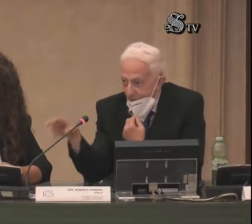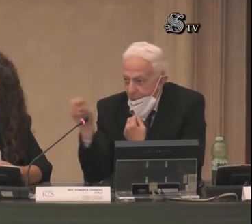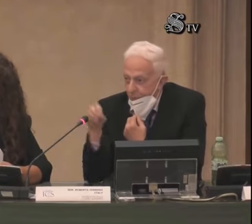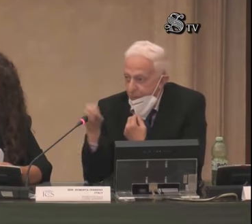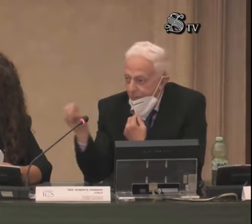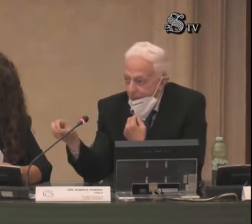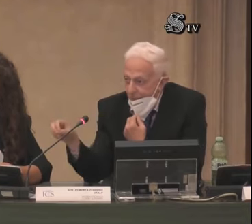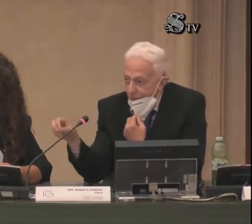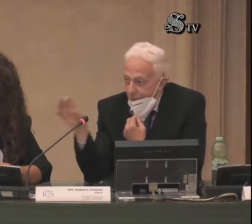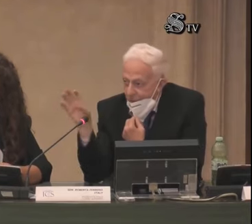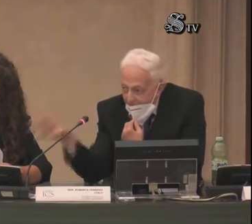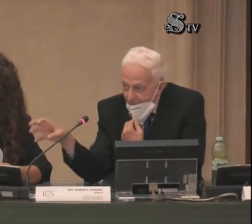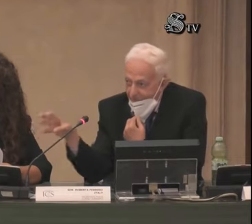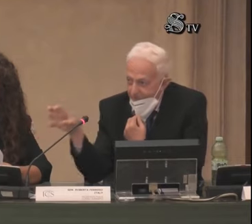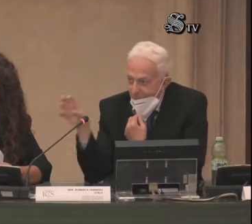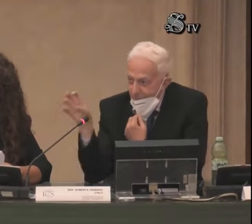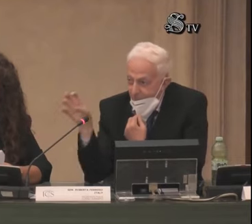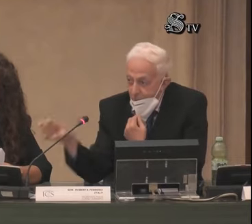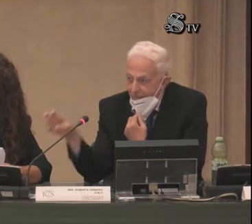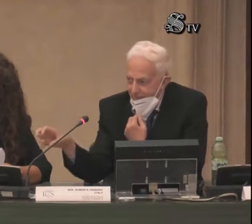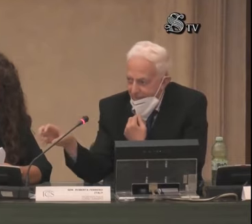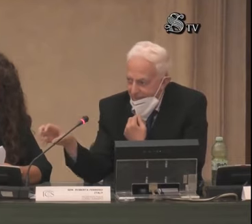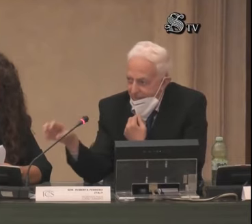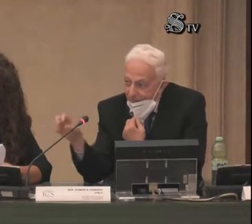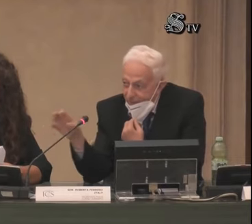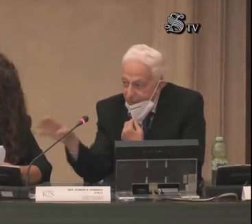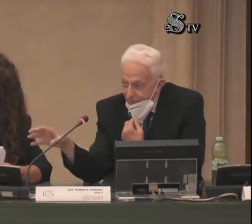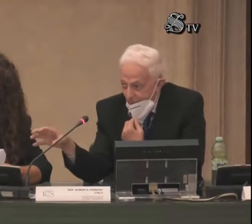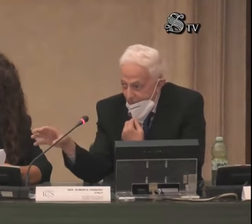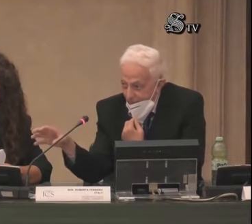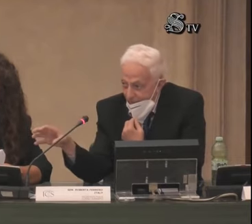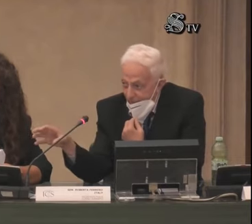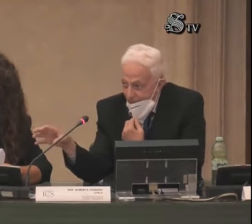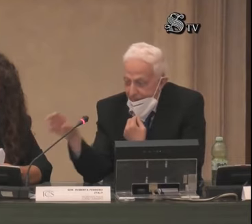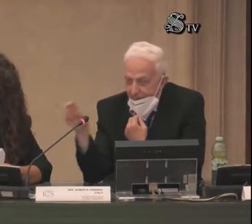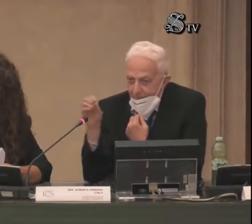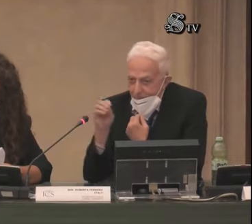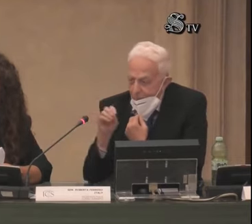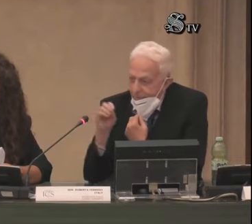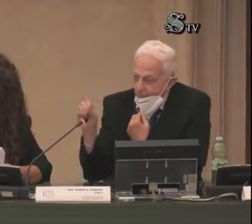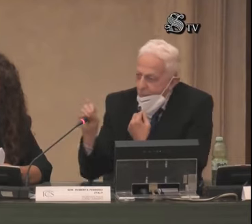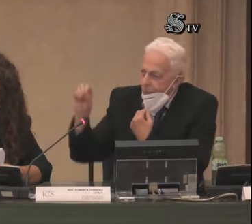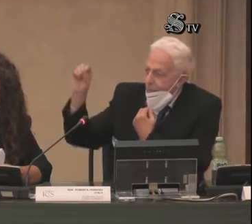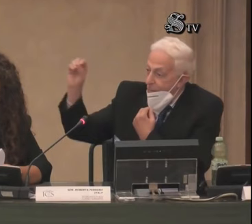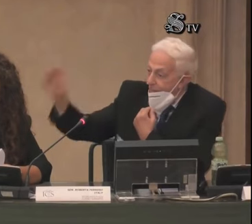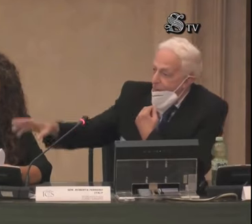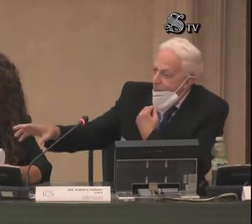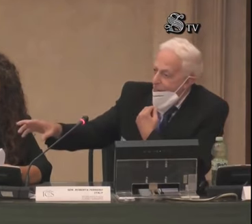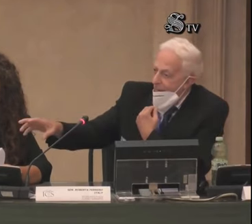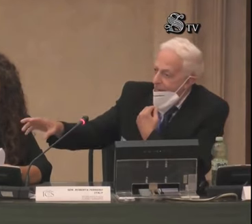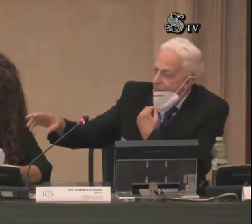complexity on which the virus jacket the human cells in a different way. There are moments in which you